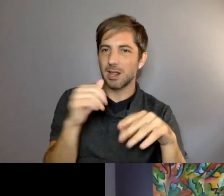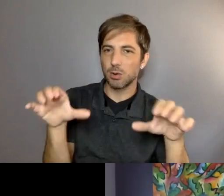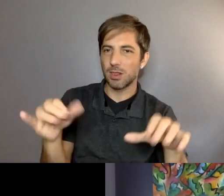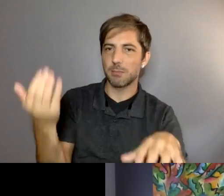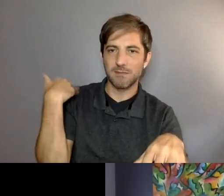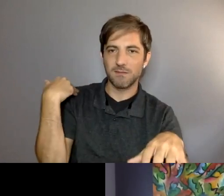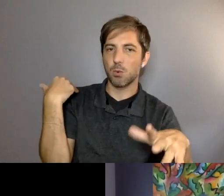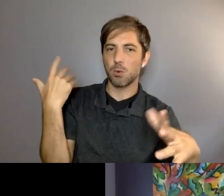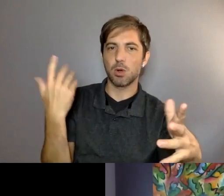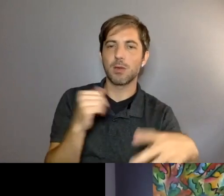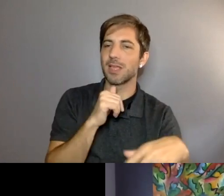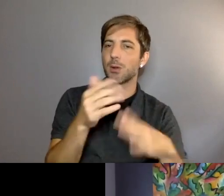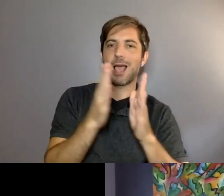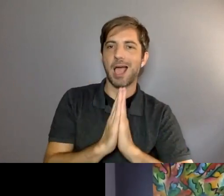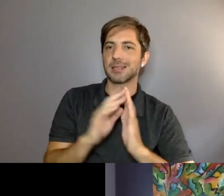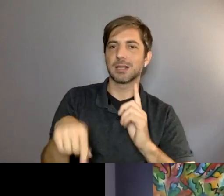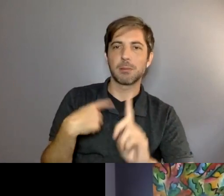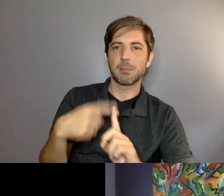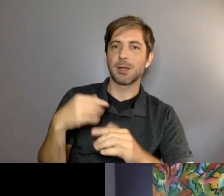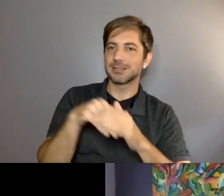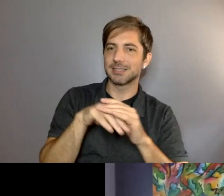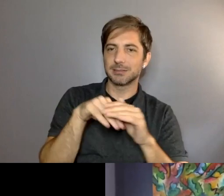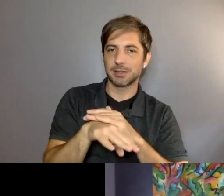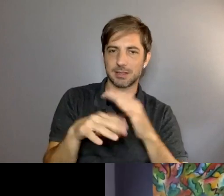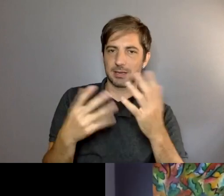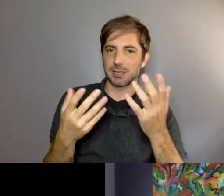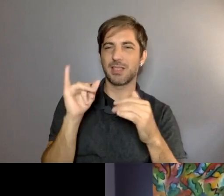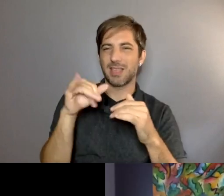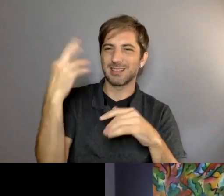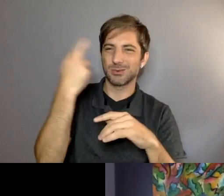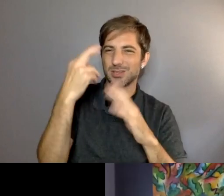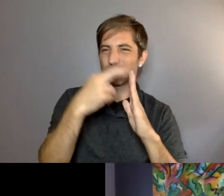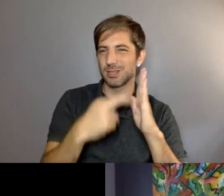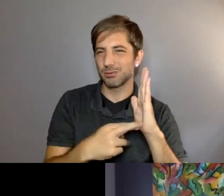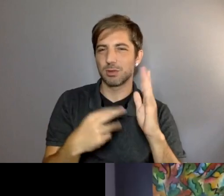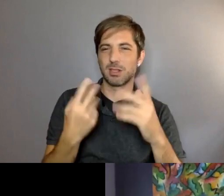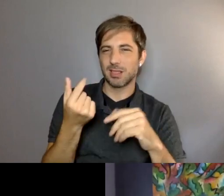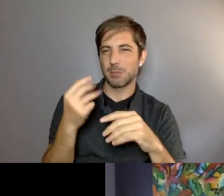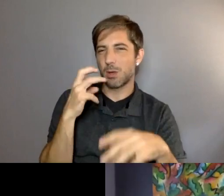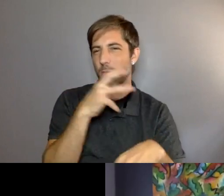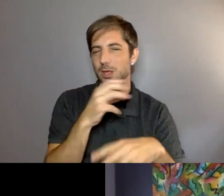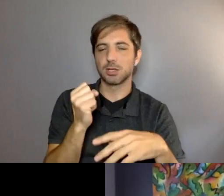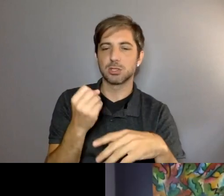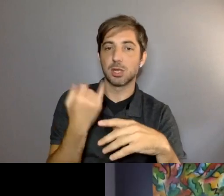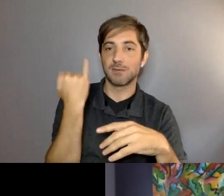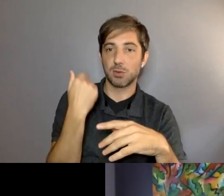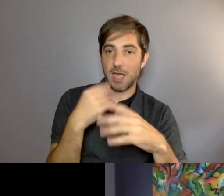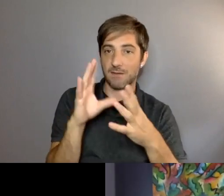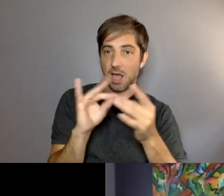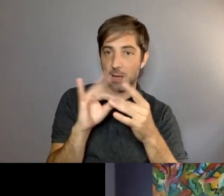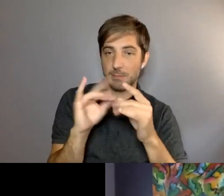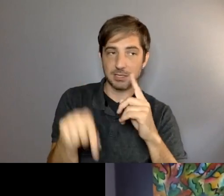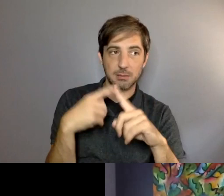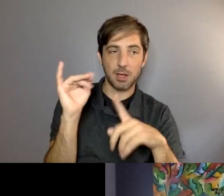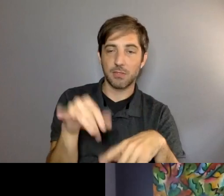don't ask about accessibility. So that's why the registration was a little bit weird. So if anybody has any comments about that, please